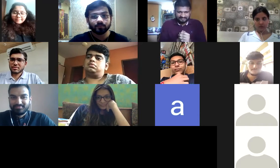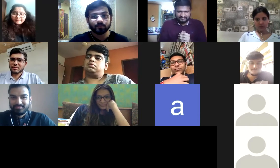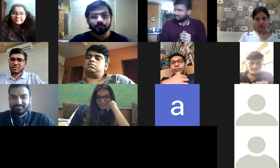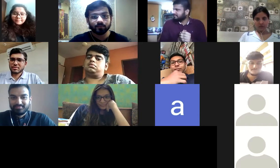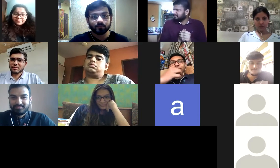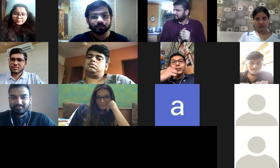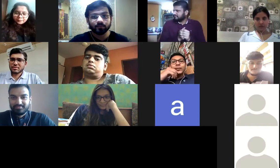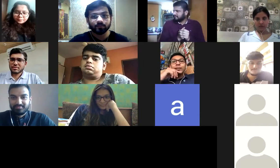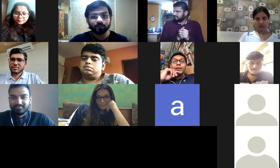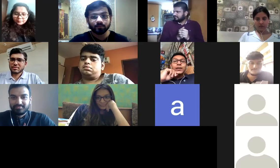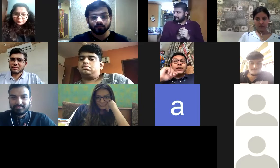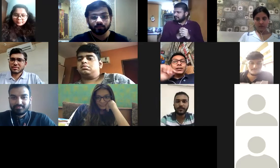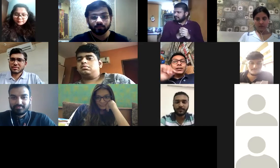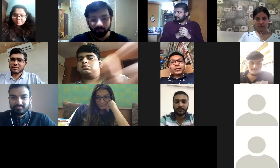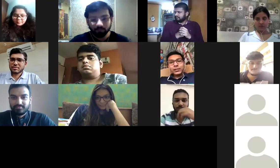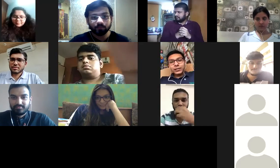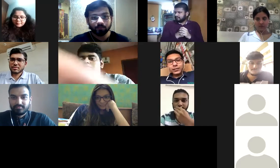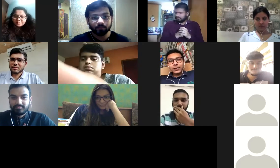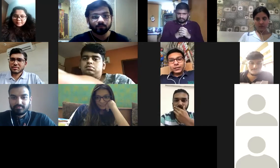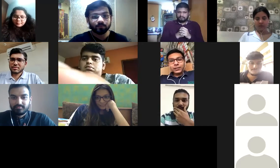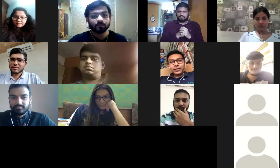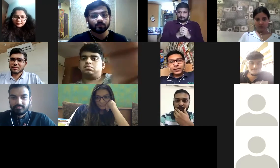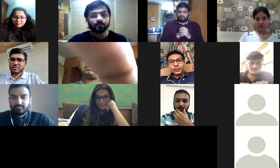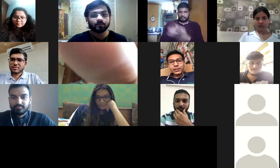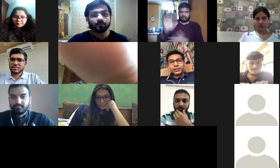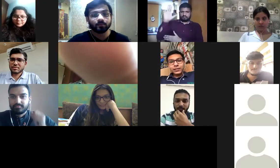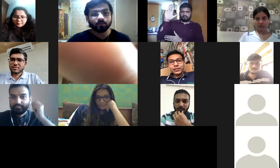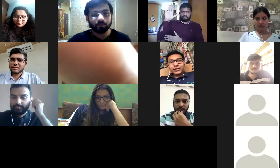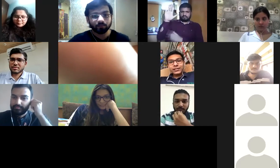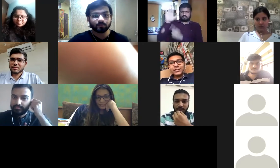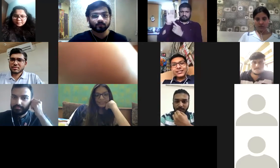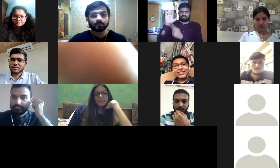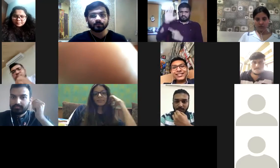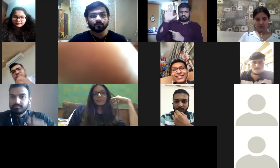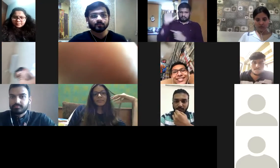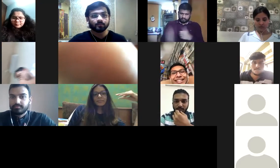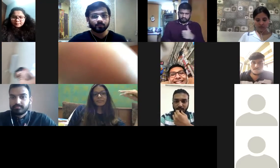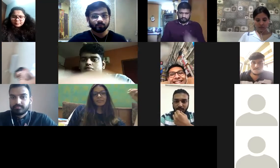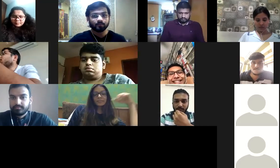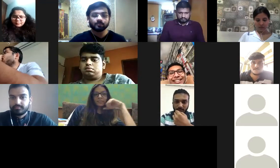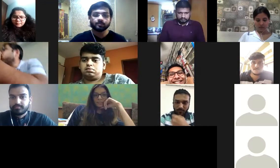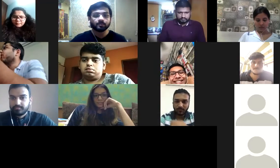So if you have any doubt, you can just raise your hand if you don't understand. Okay.